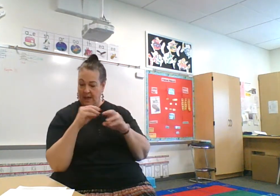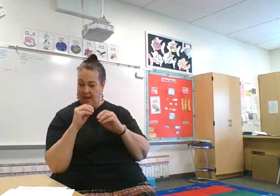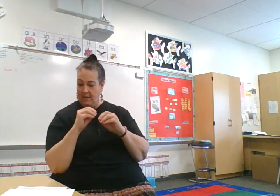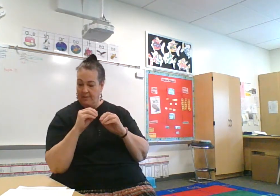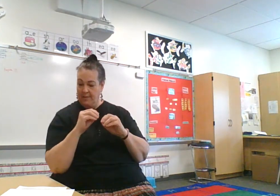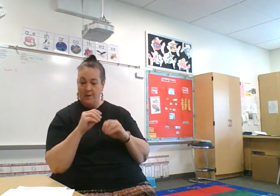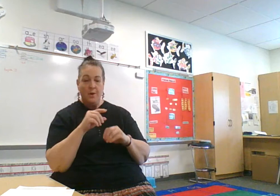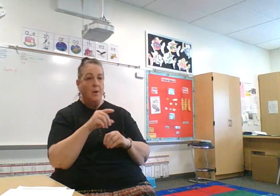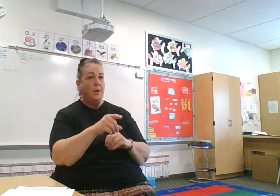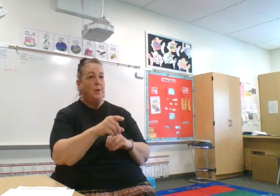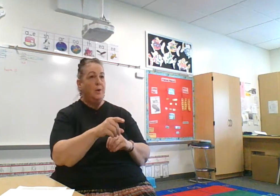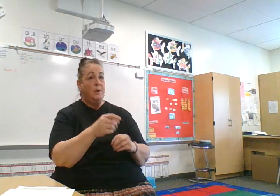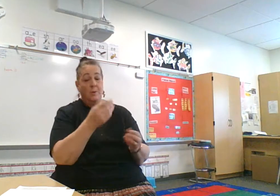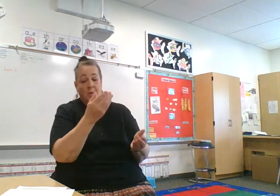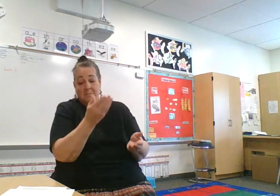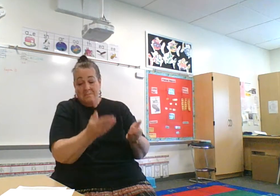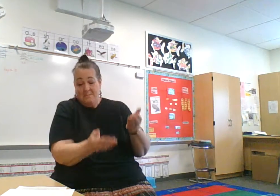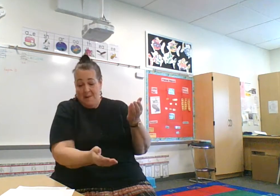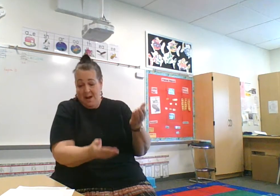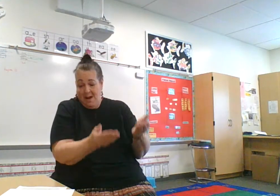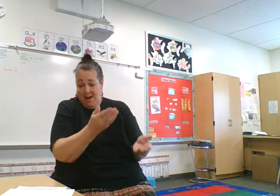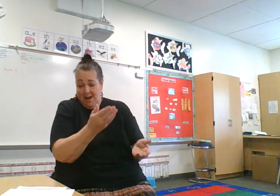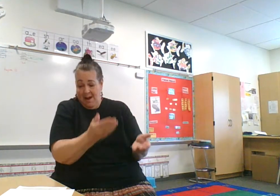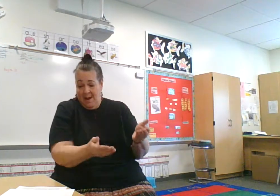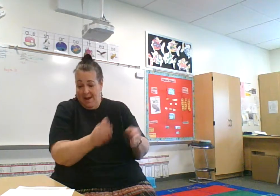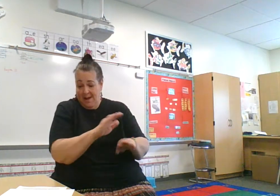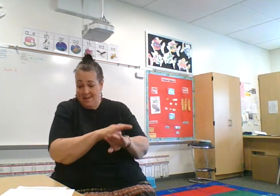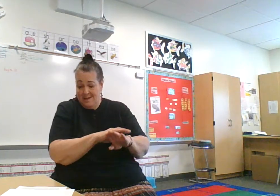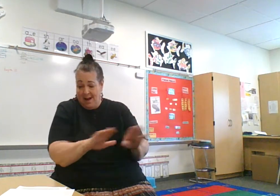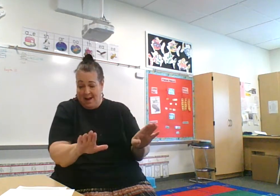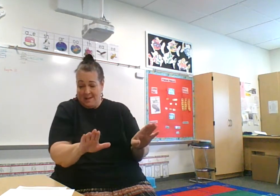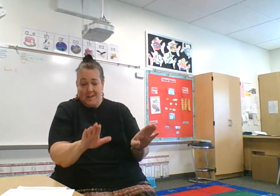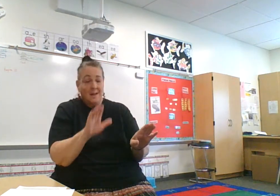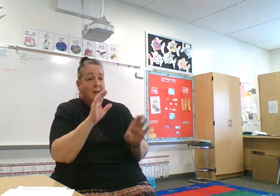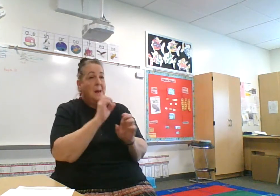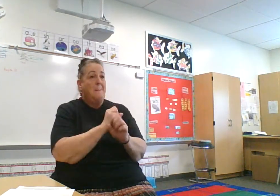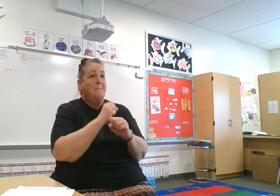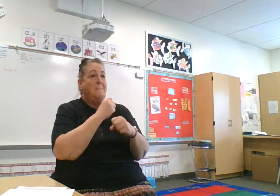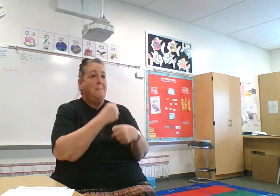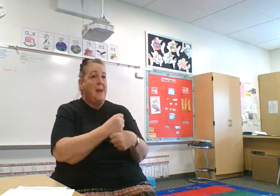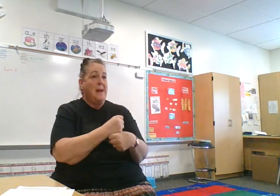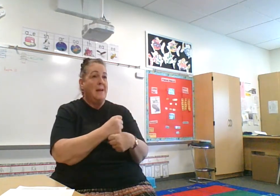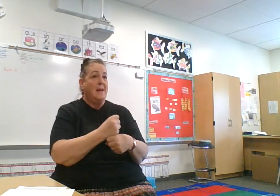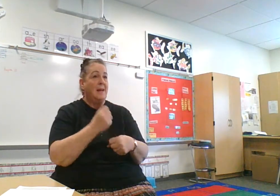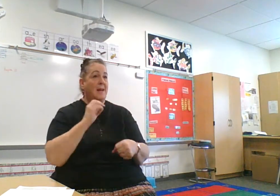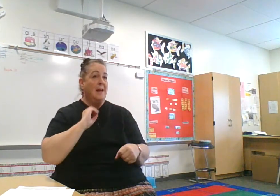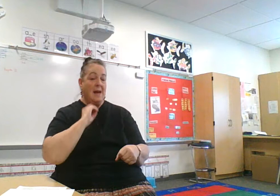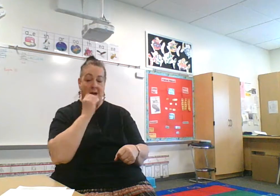leave, you may not make